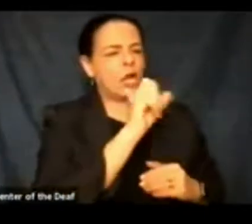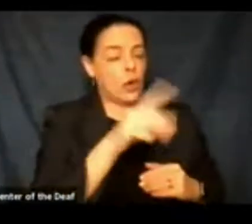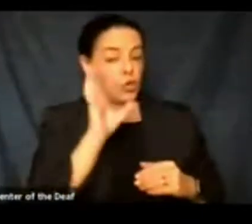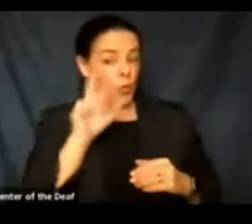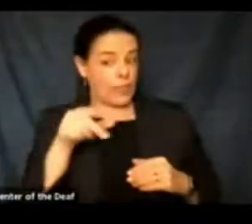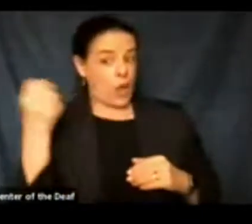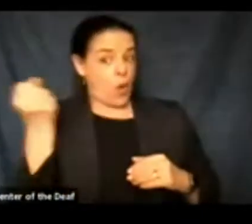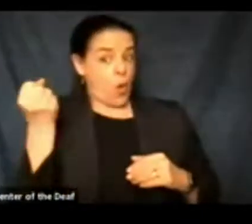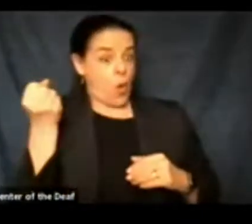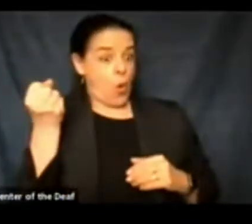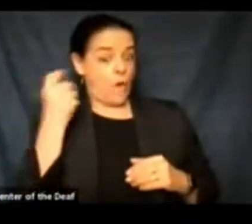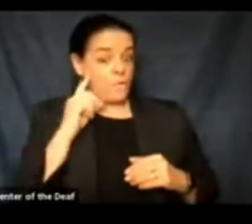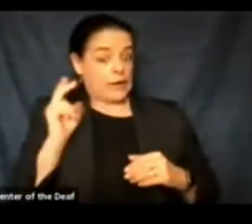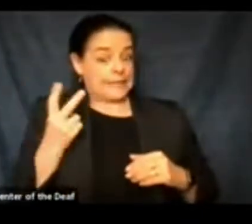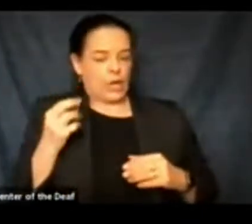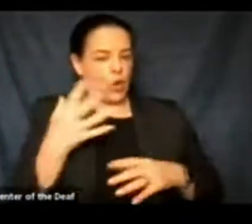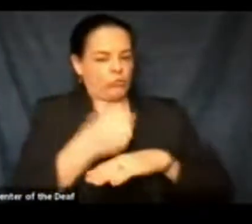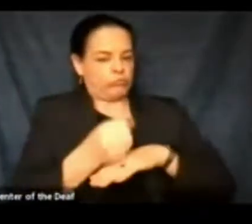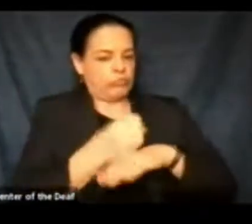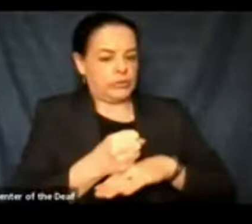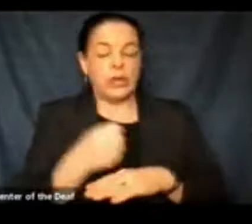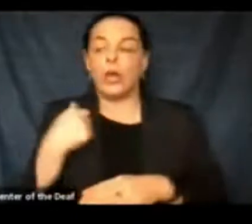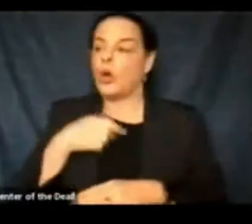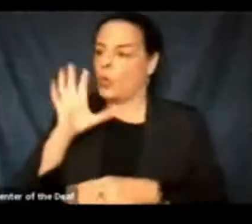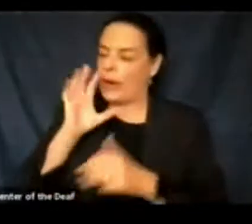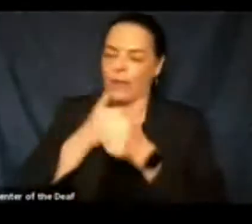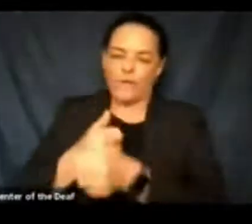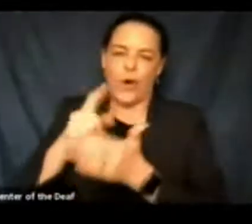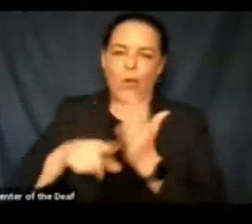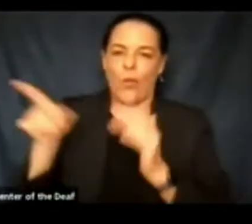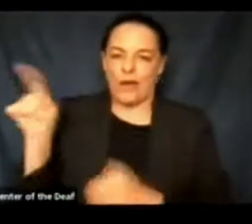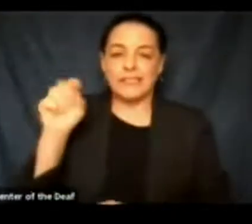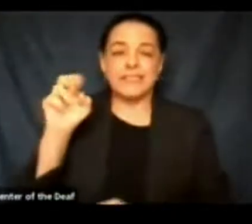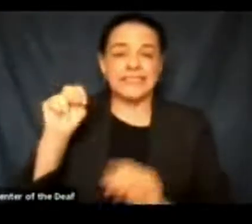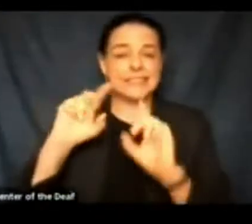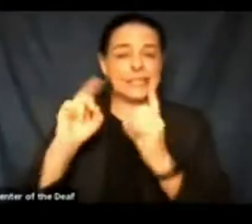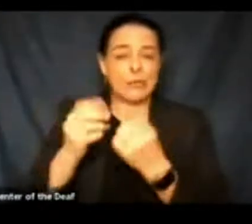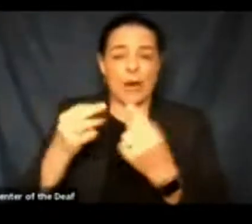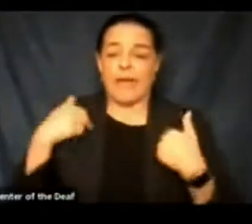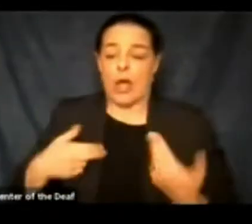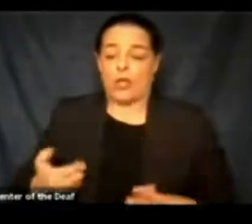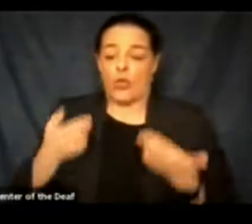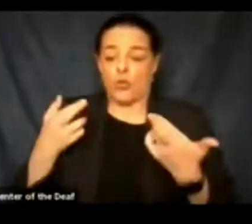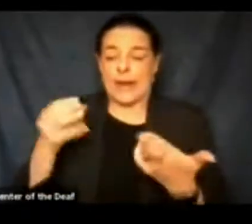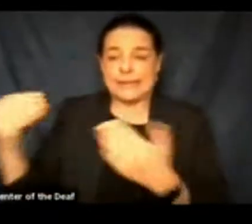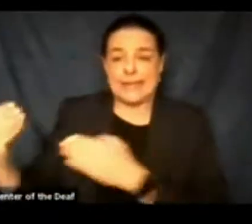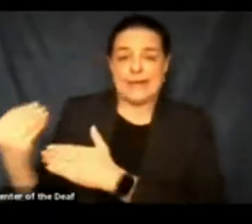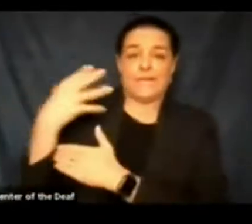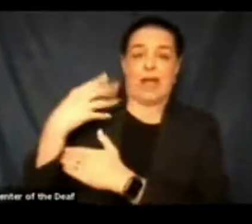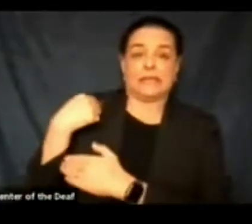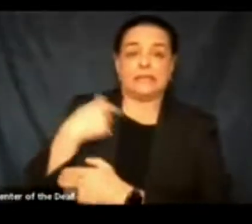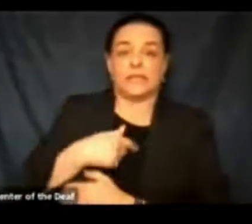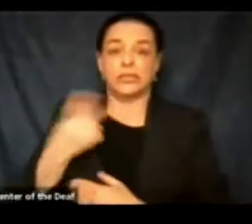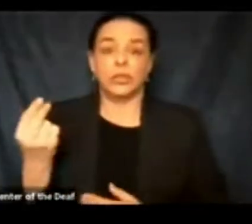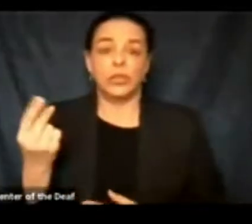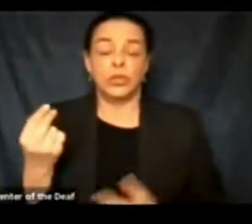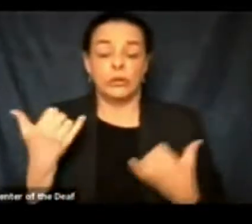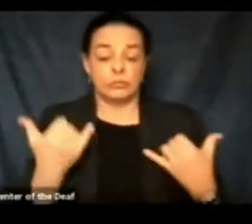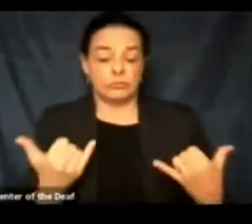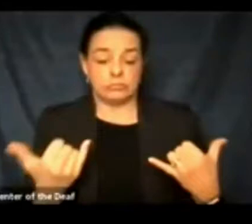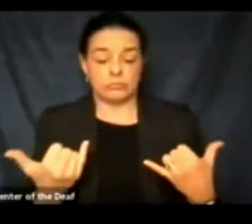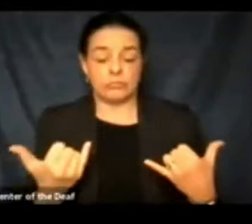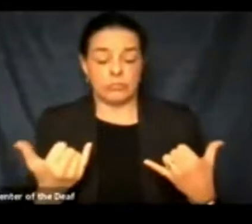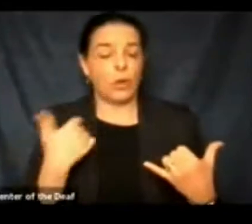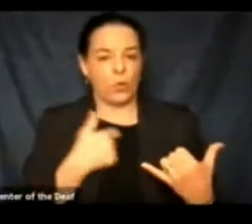second shots or use them up as they're available? Again, we'll do what Tennessee Department of Health recommends and advises us to do. And at this time, again, we're